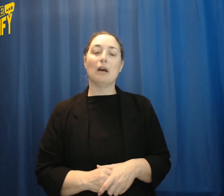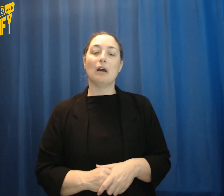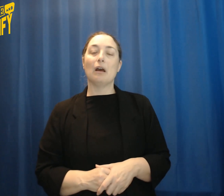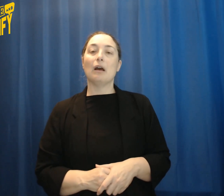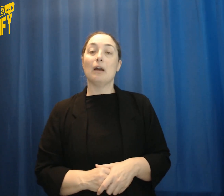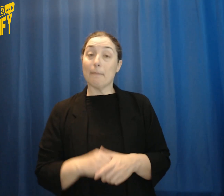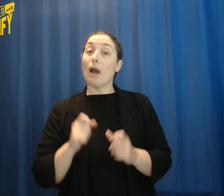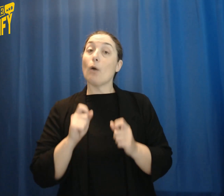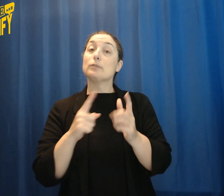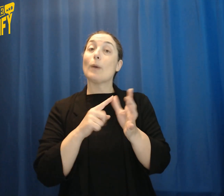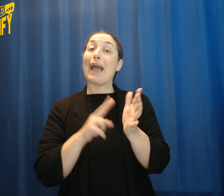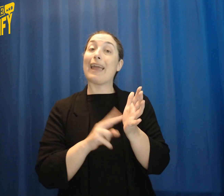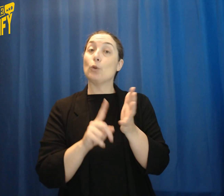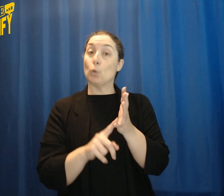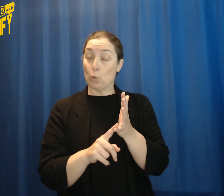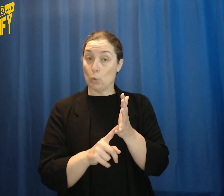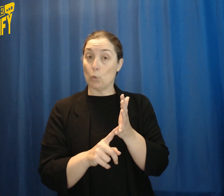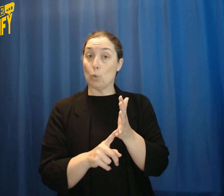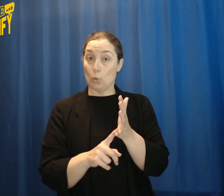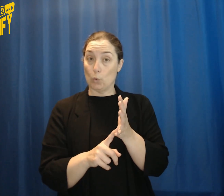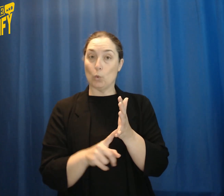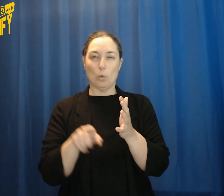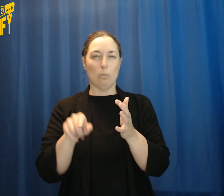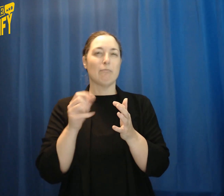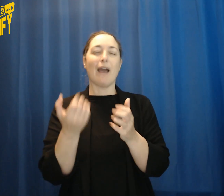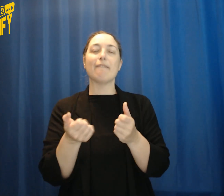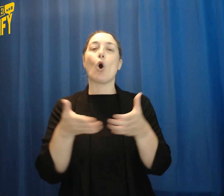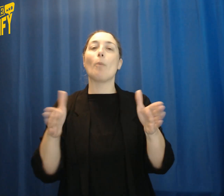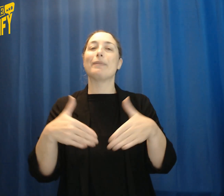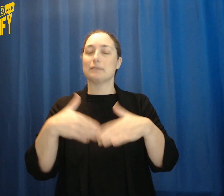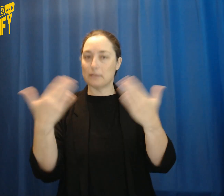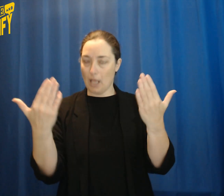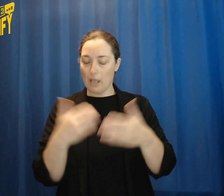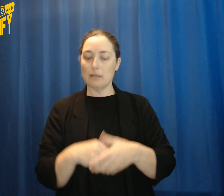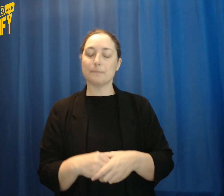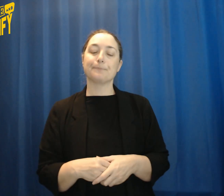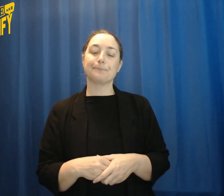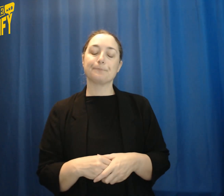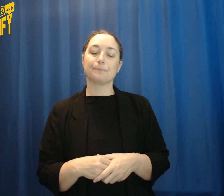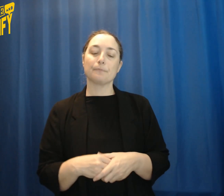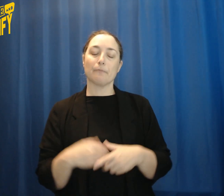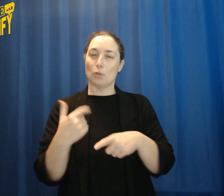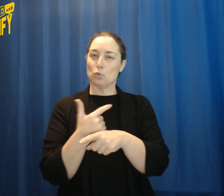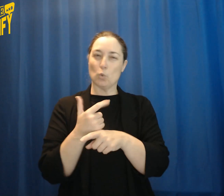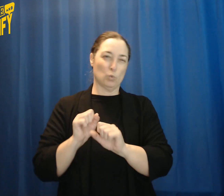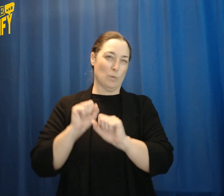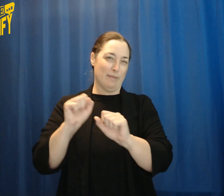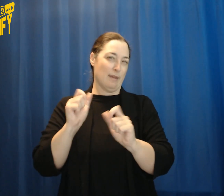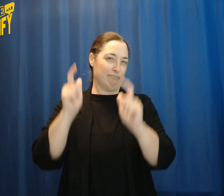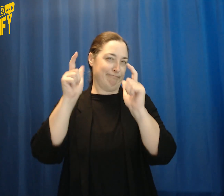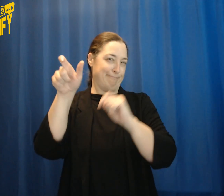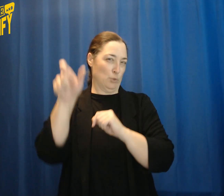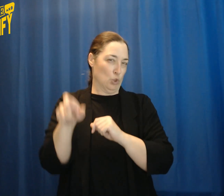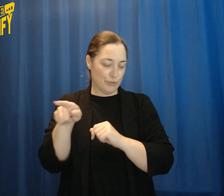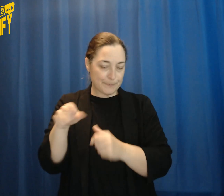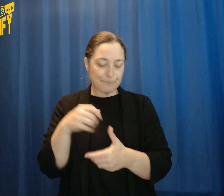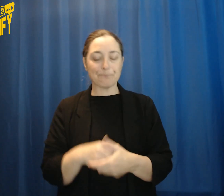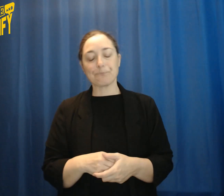ANU and for their open day and have a chat to the person in charge, and they offer me a place on